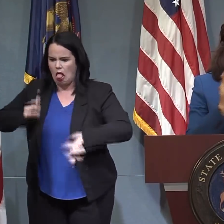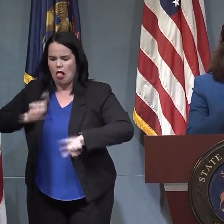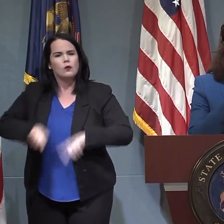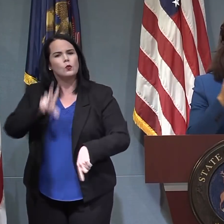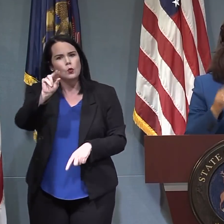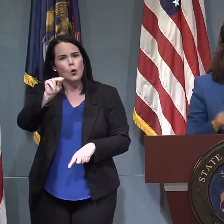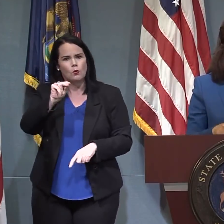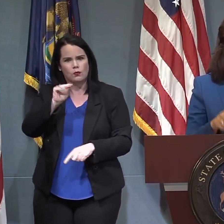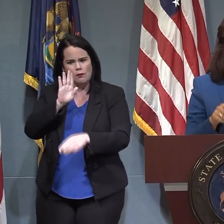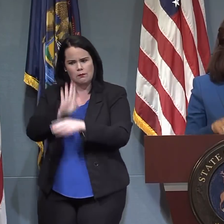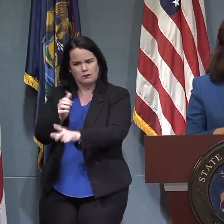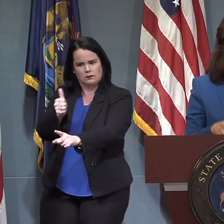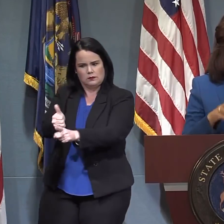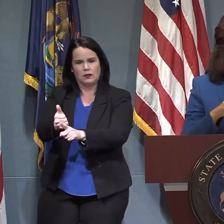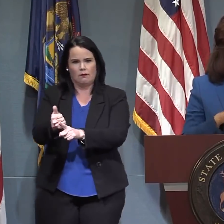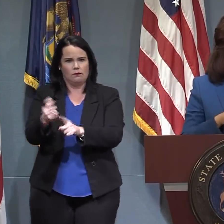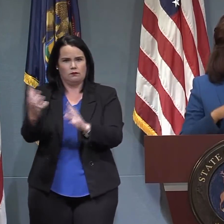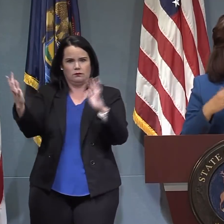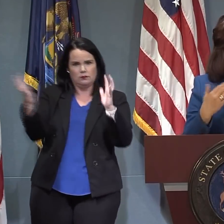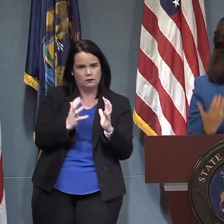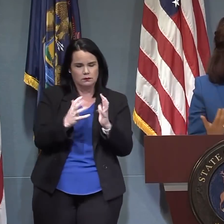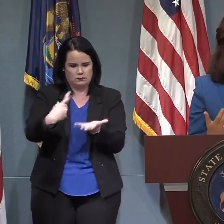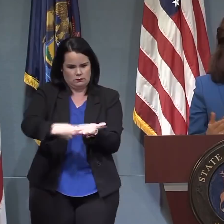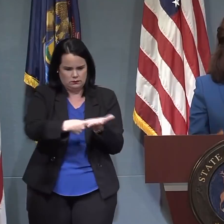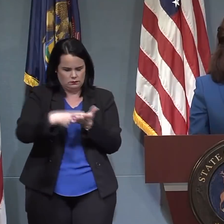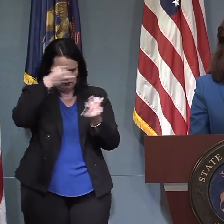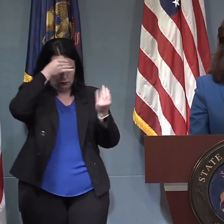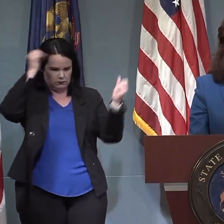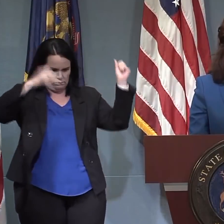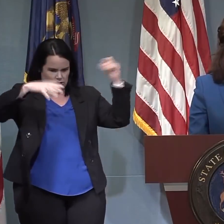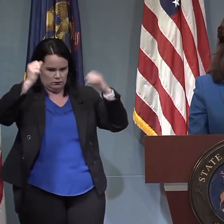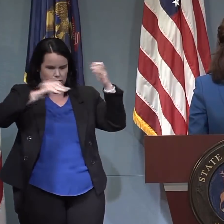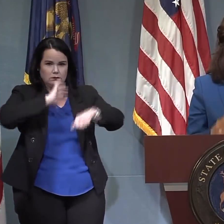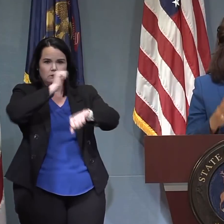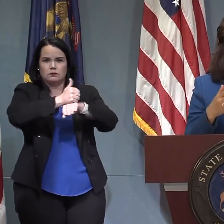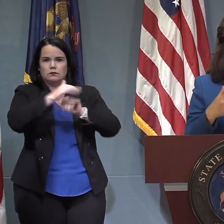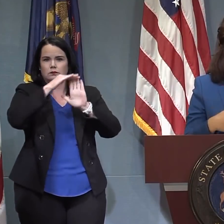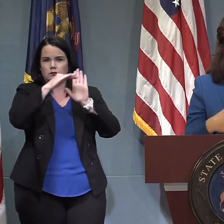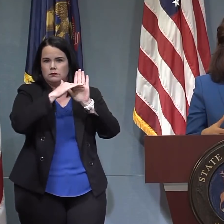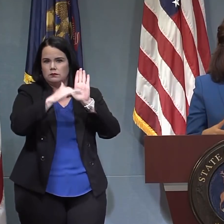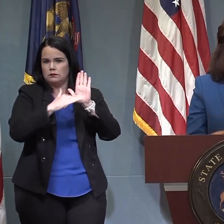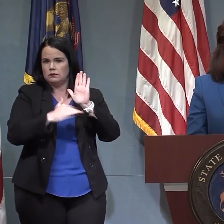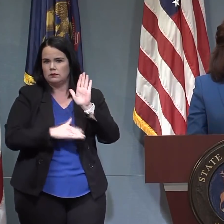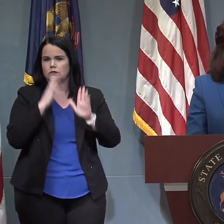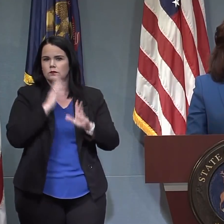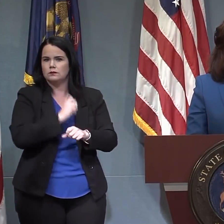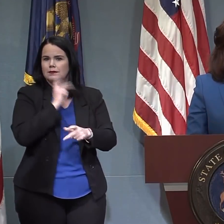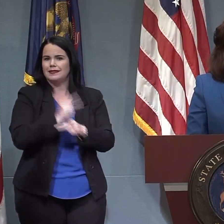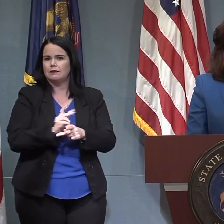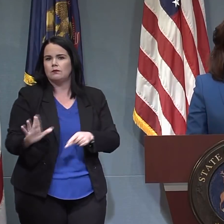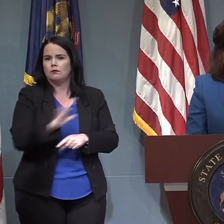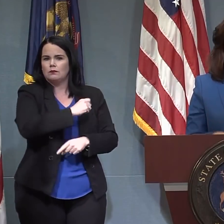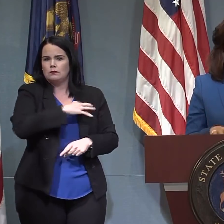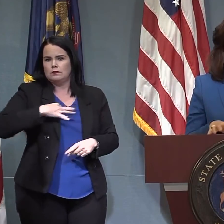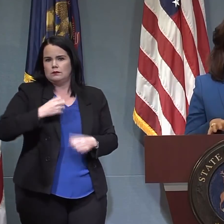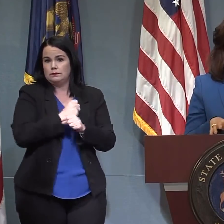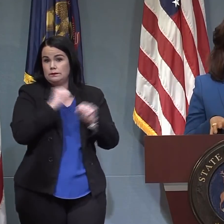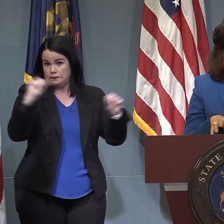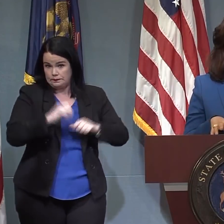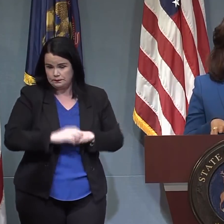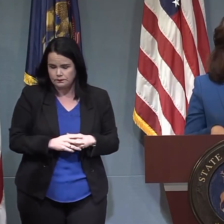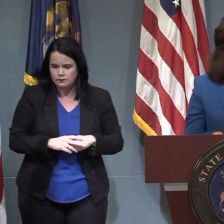It's actually business people that were at the table that helped develop those protocols to make their employees safer. The thing